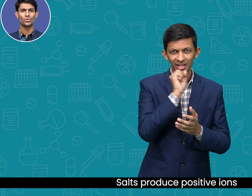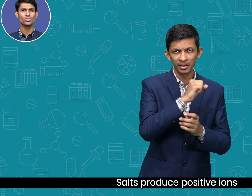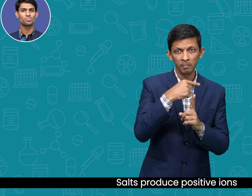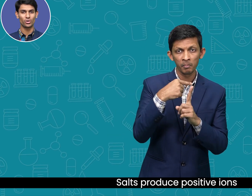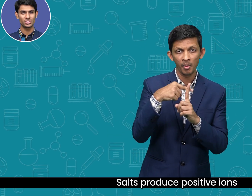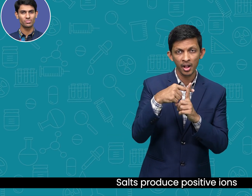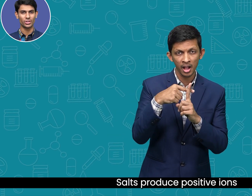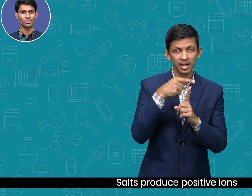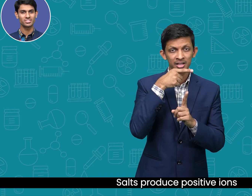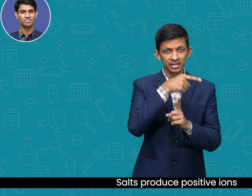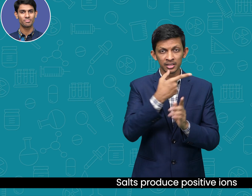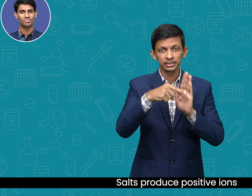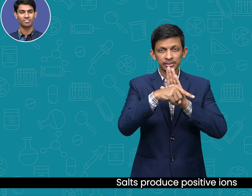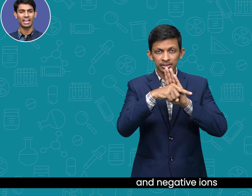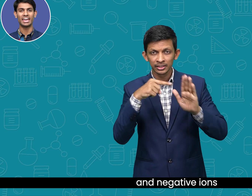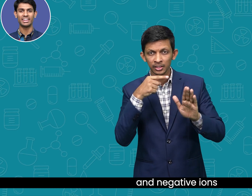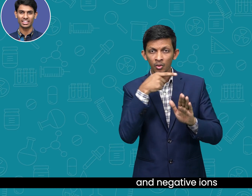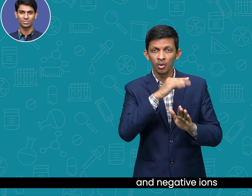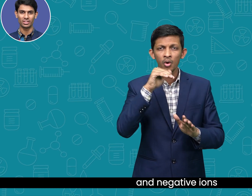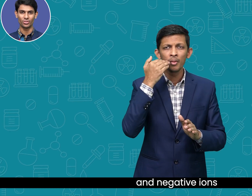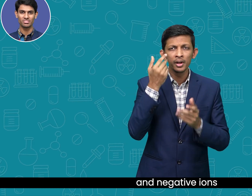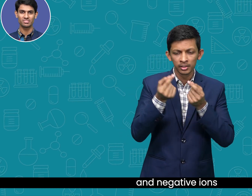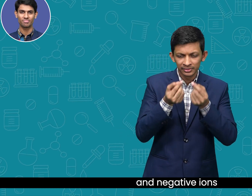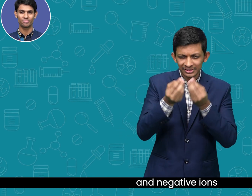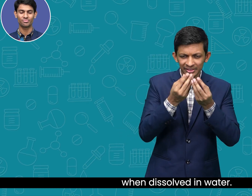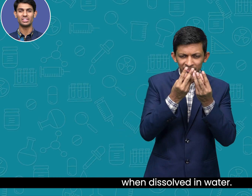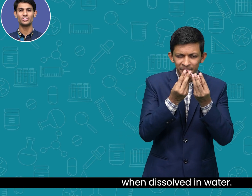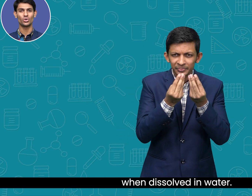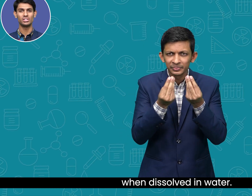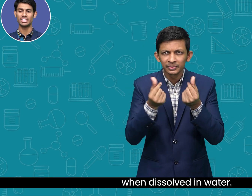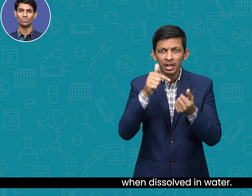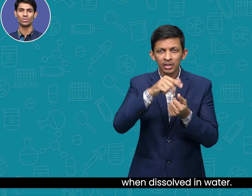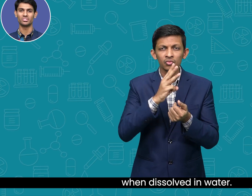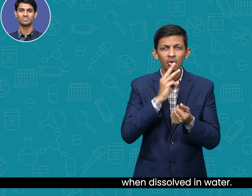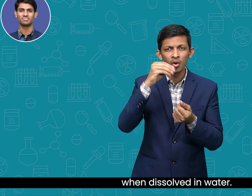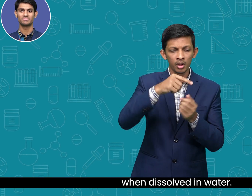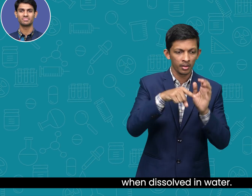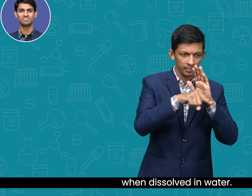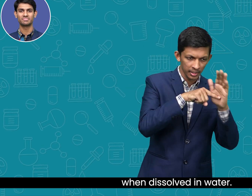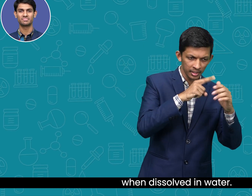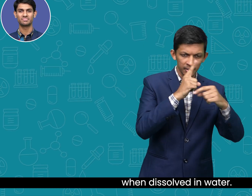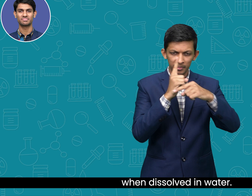Salts produce positive ions and negative ions when dissolved in water.